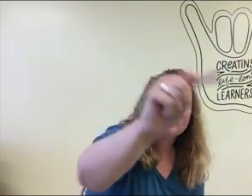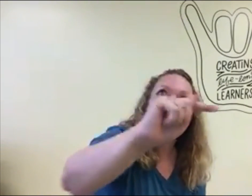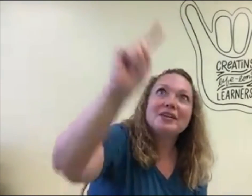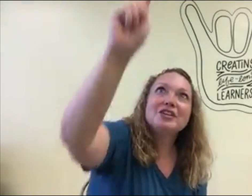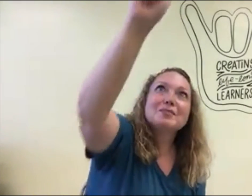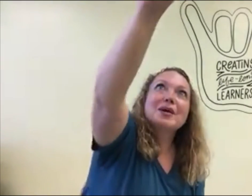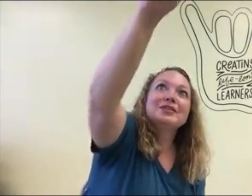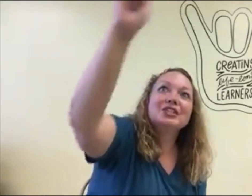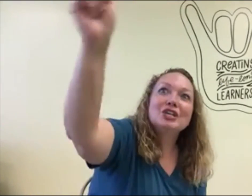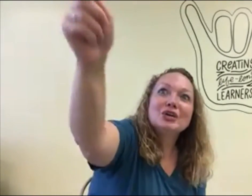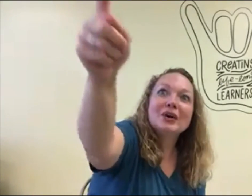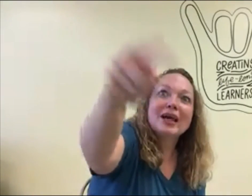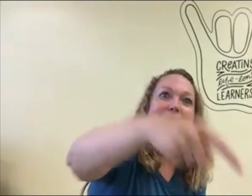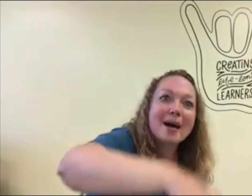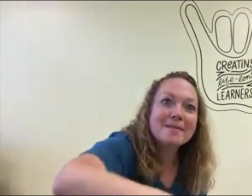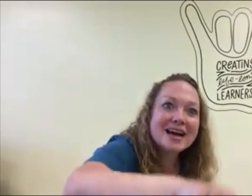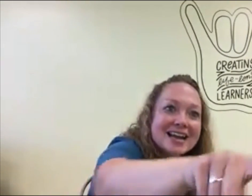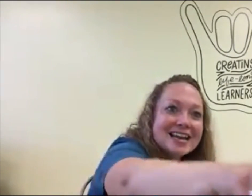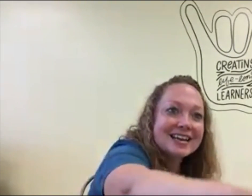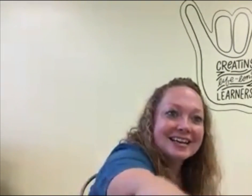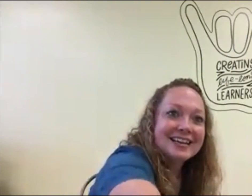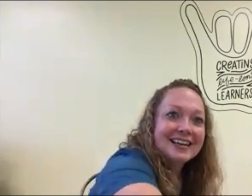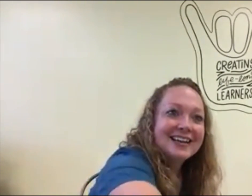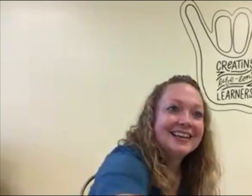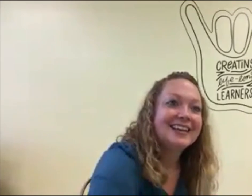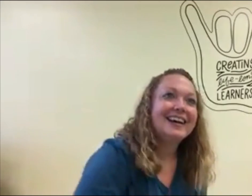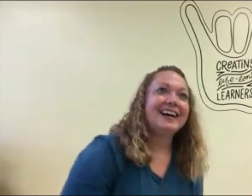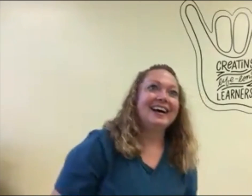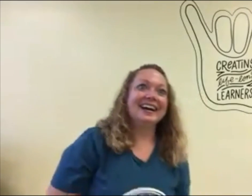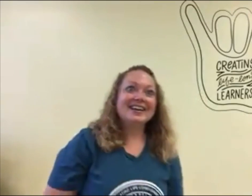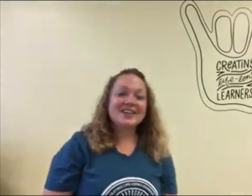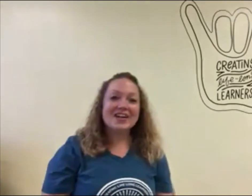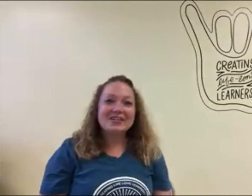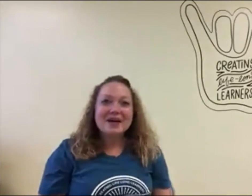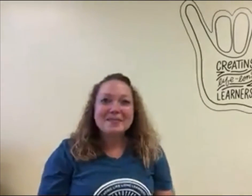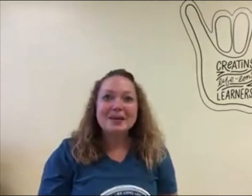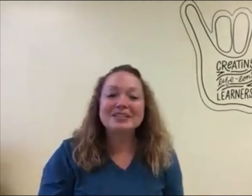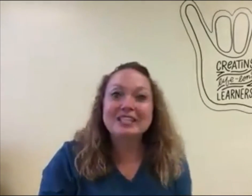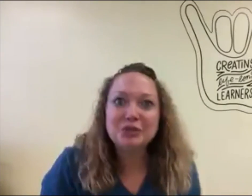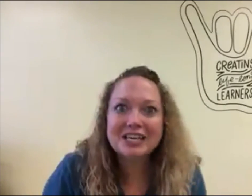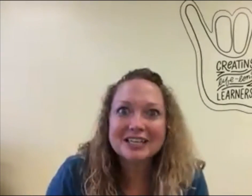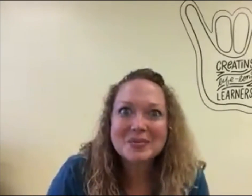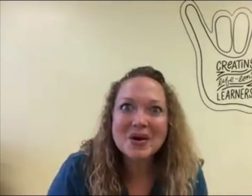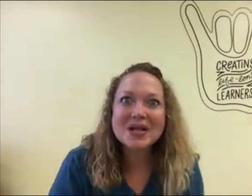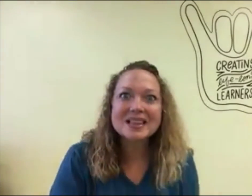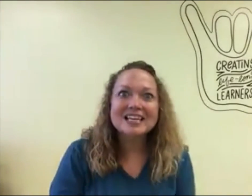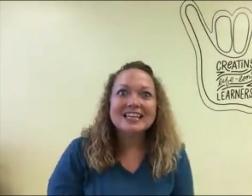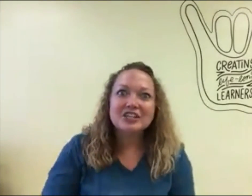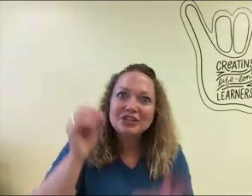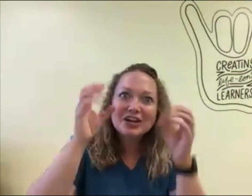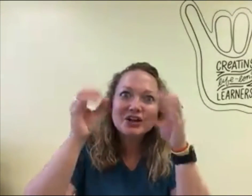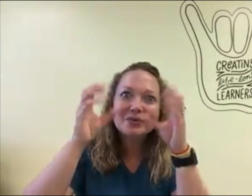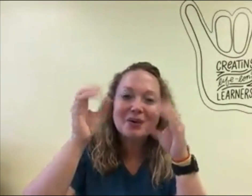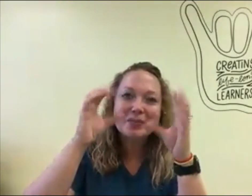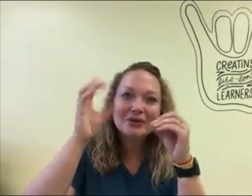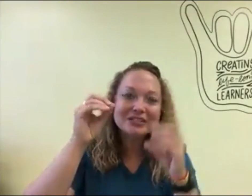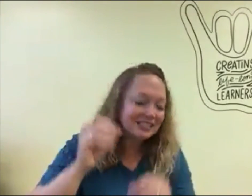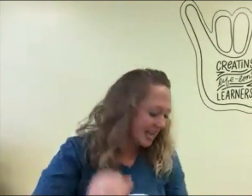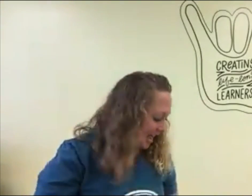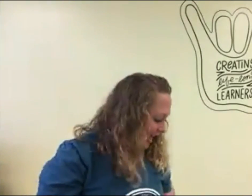bubbles too while I pop mine. I got all of my bubbles. Did you get them all? Did you get all your bubbles? I sure hope you